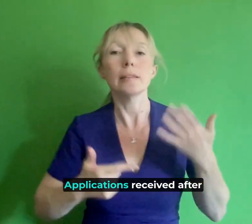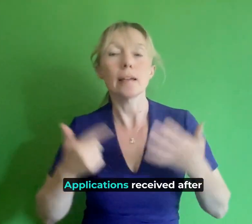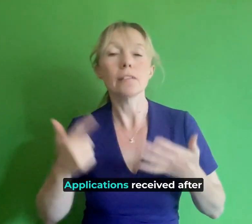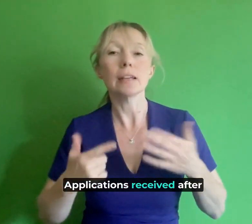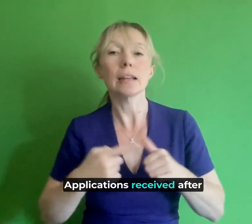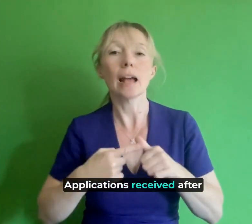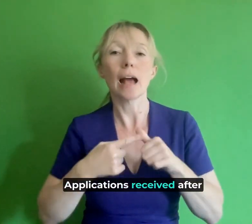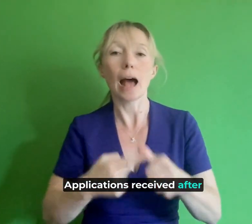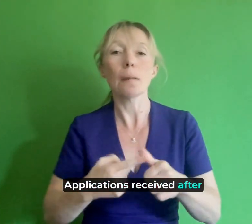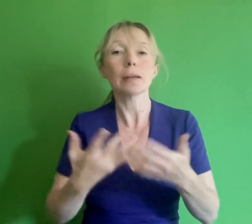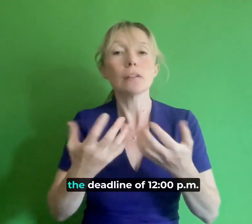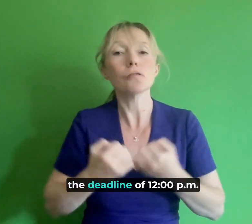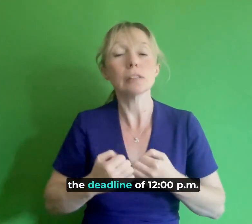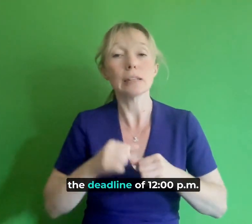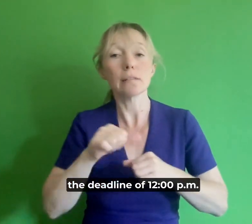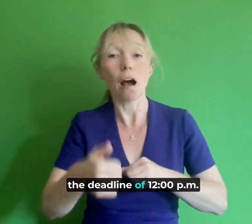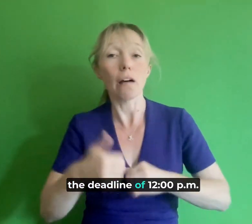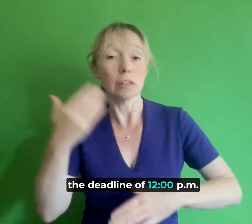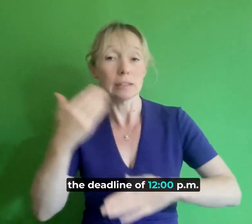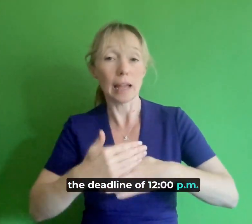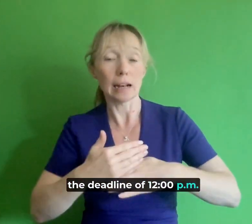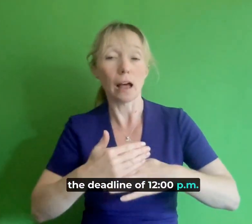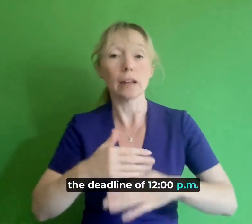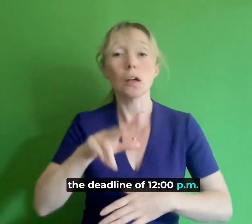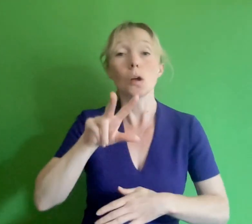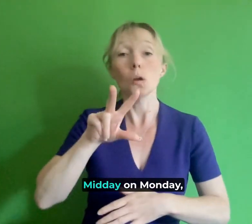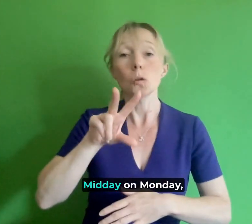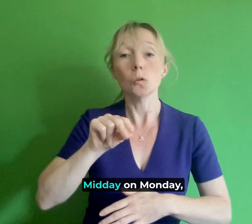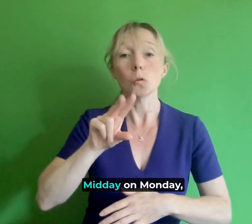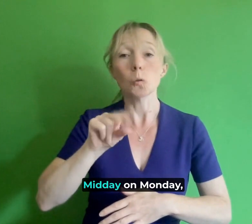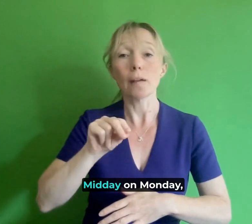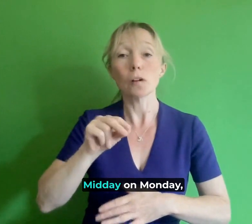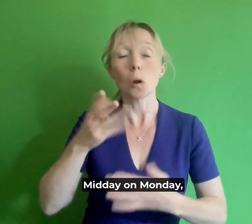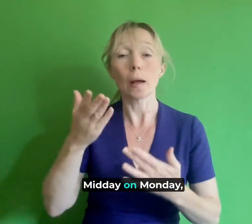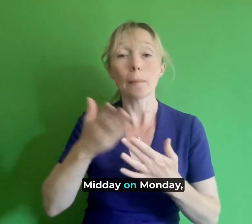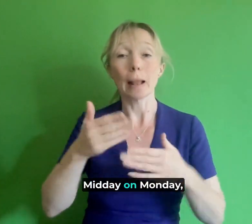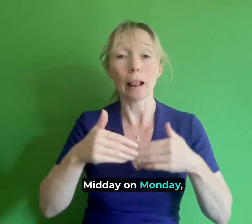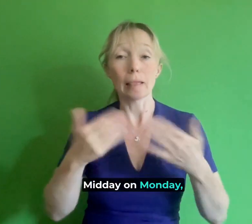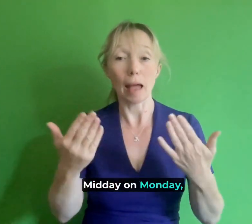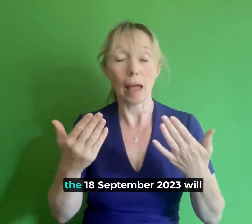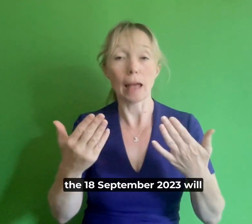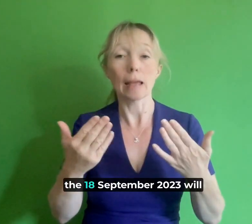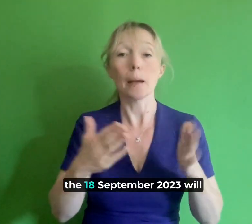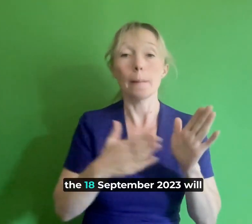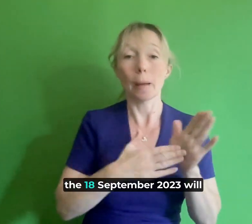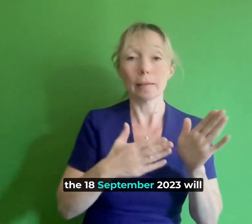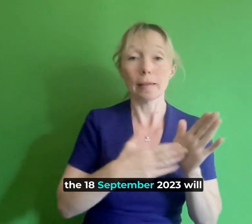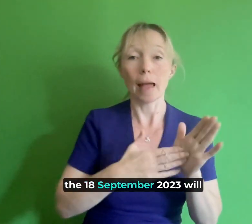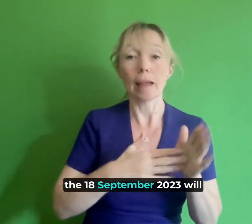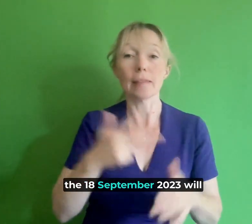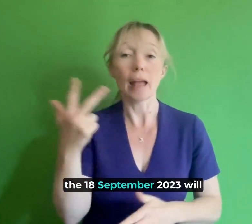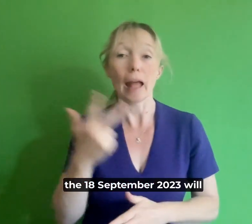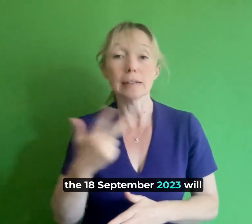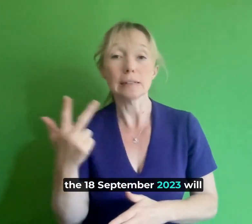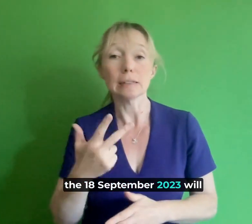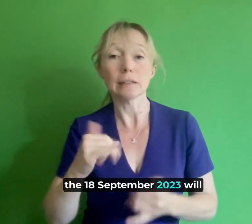Applications received after the deadline of 12 p.m. midday on Monday the 18th of September